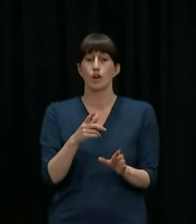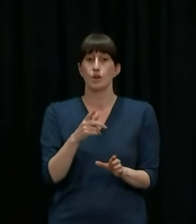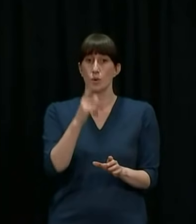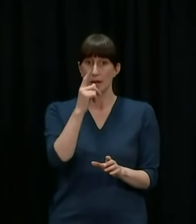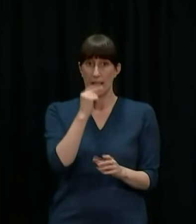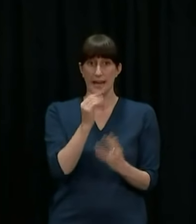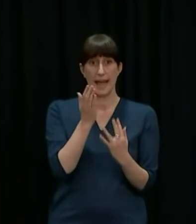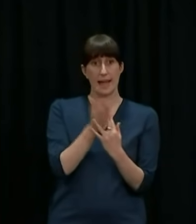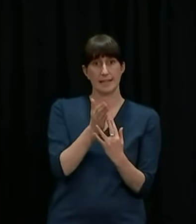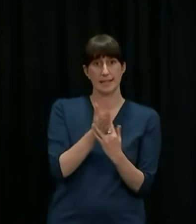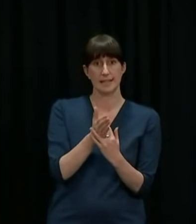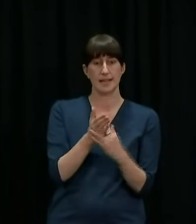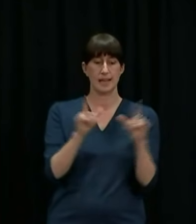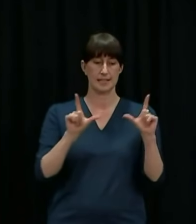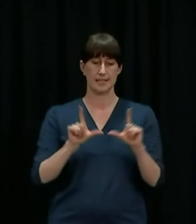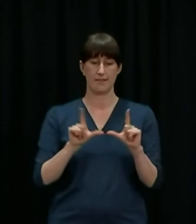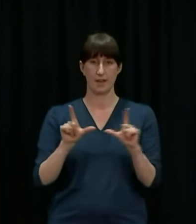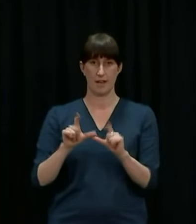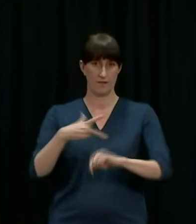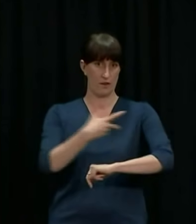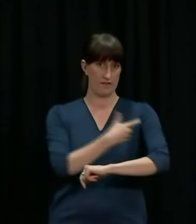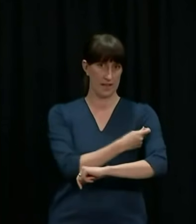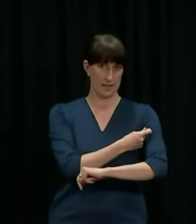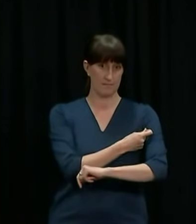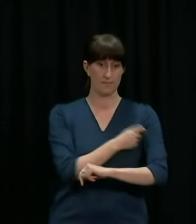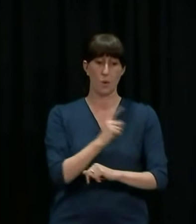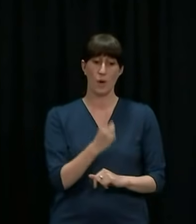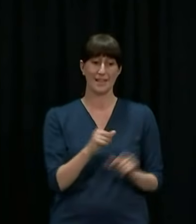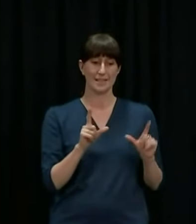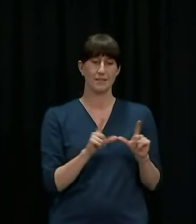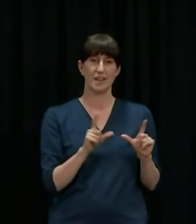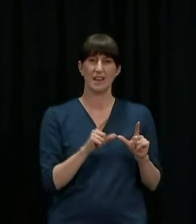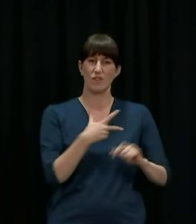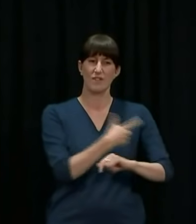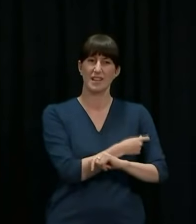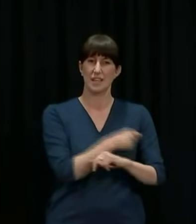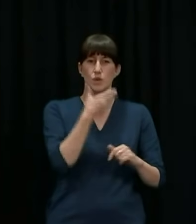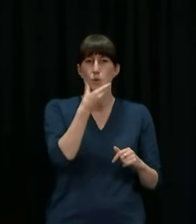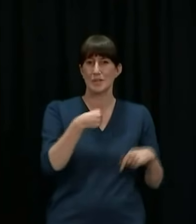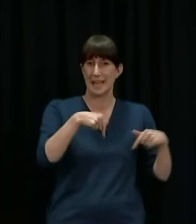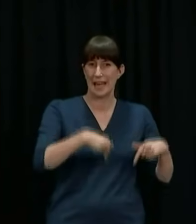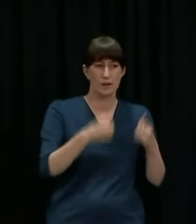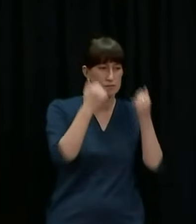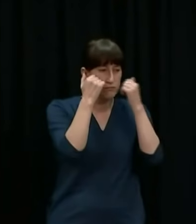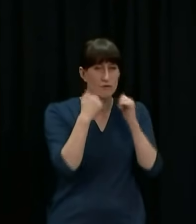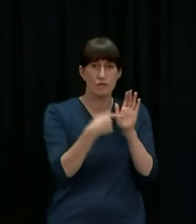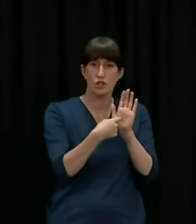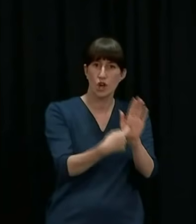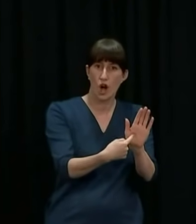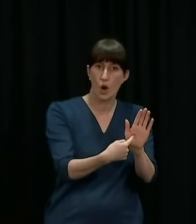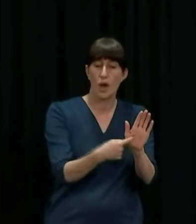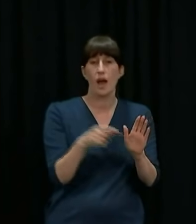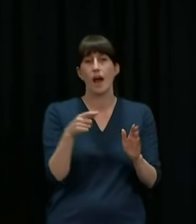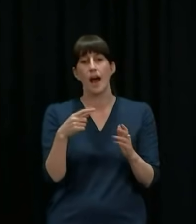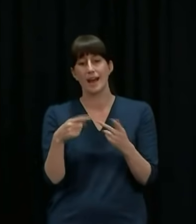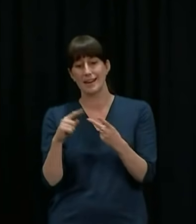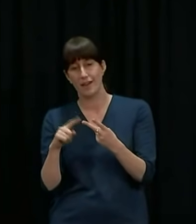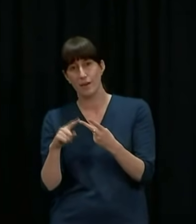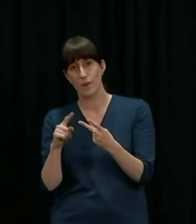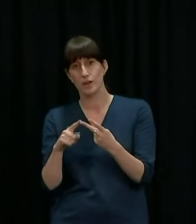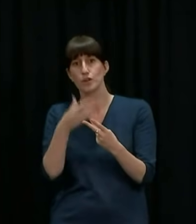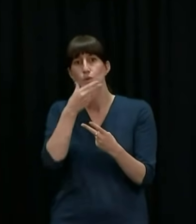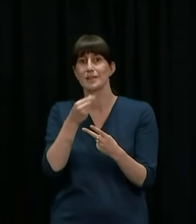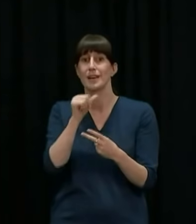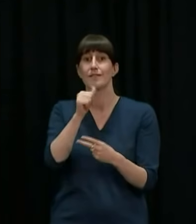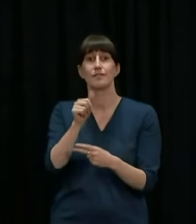types of vaccination certificate, one for use in New Zealand and one for travel overseas. In the meantime, there is already a process